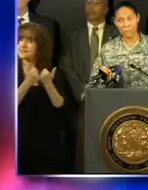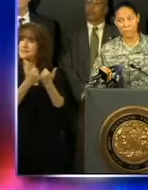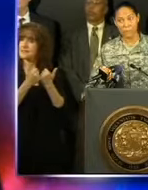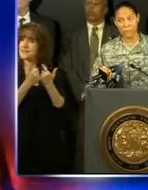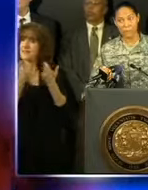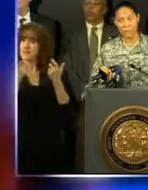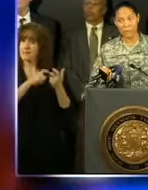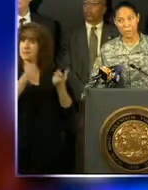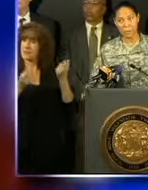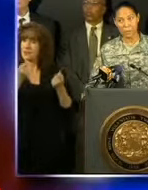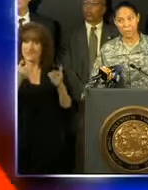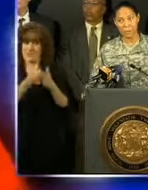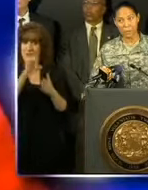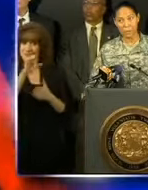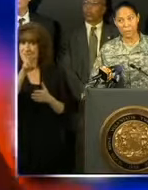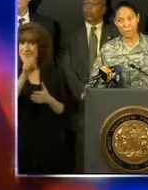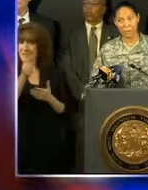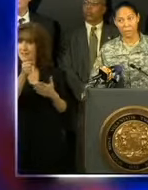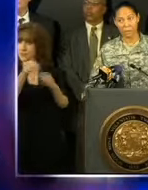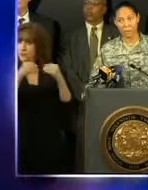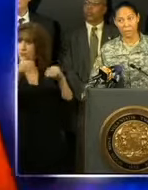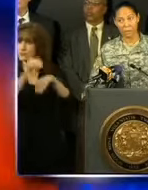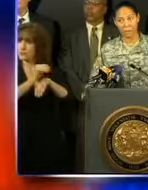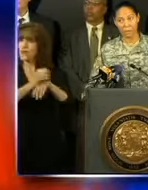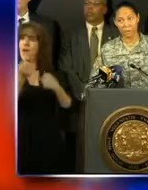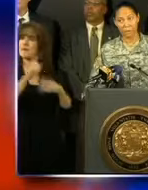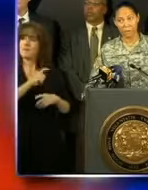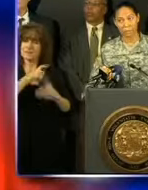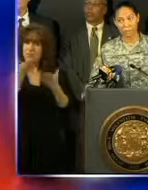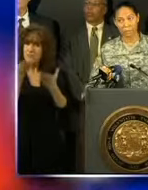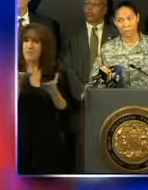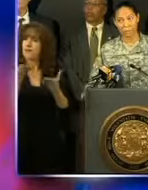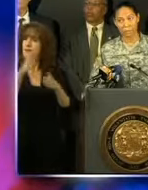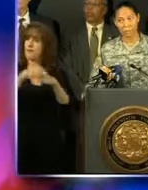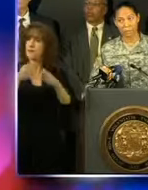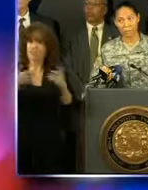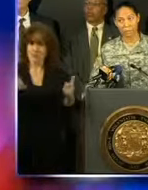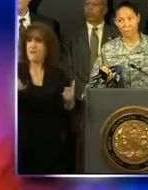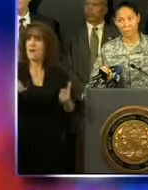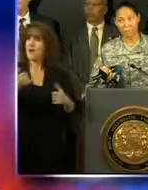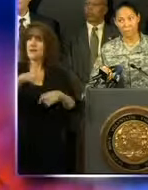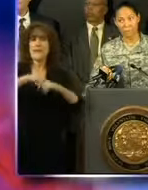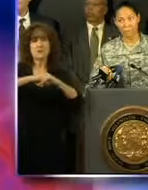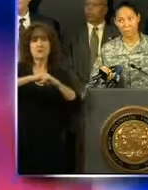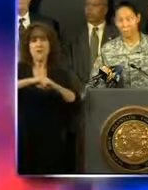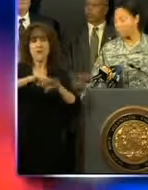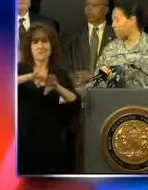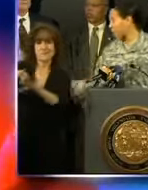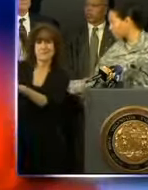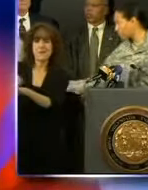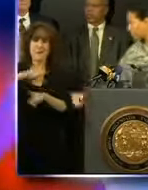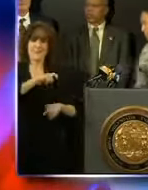cars here at CBS tonight, how many law enforcement officers are out in the streets right at this hour, National Guard aside?